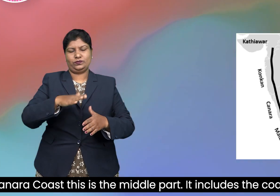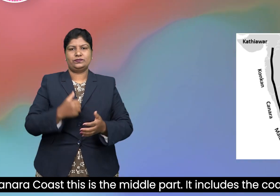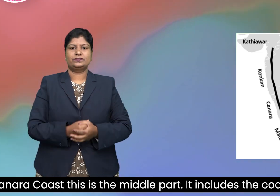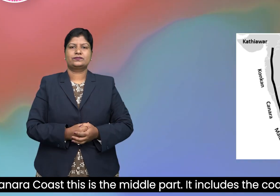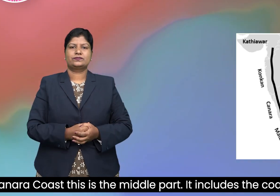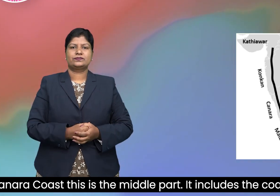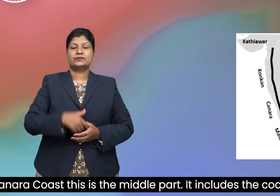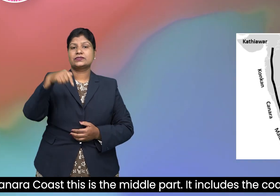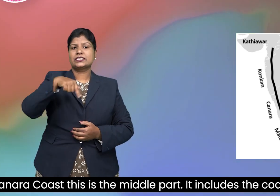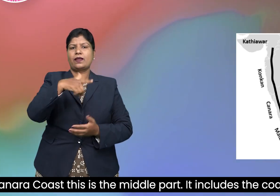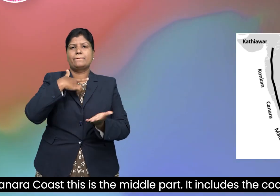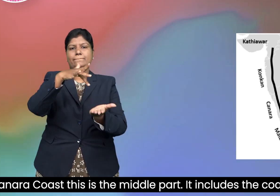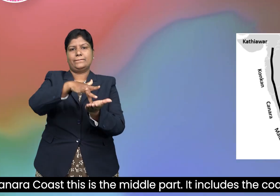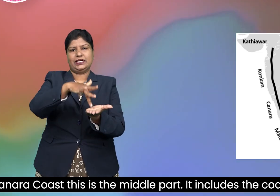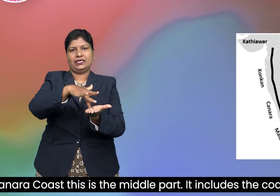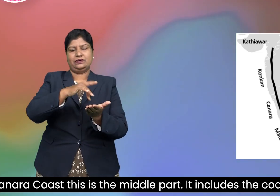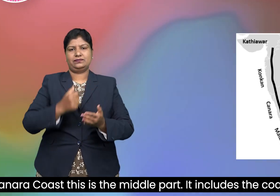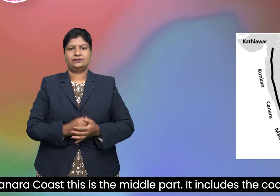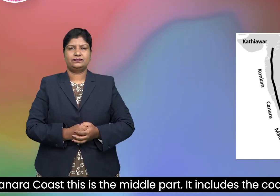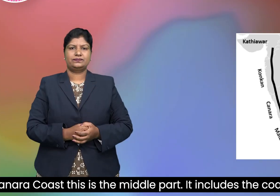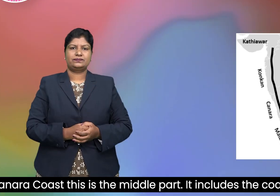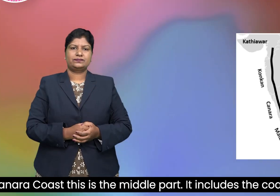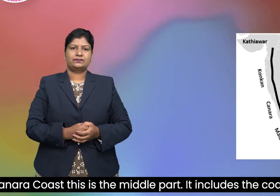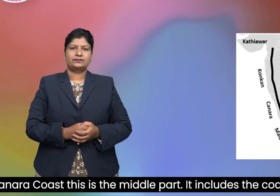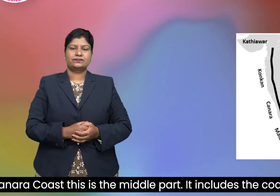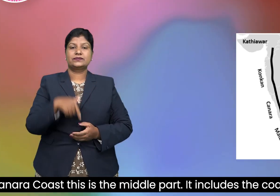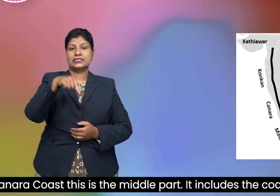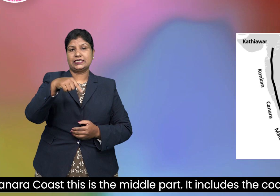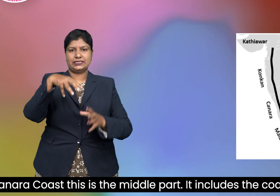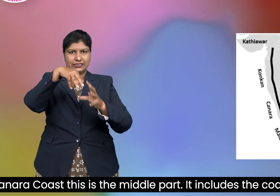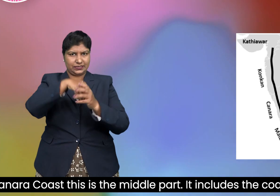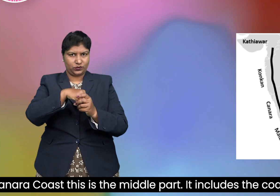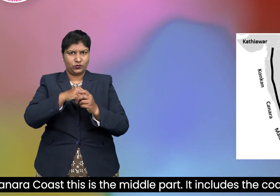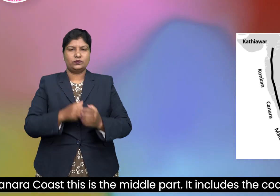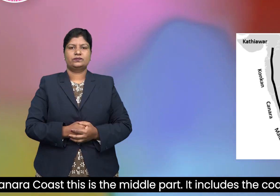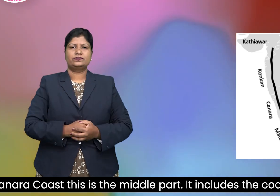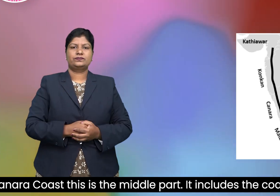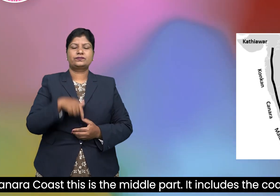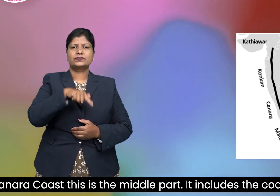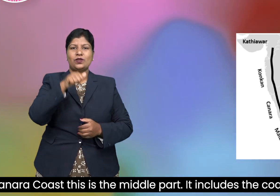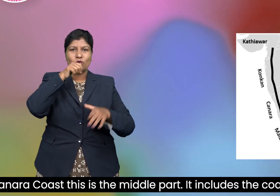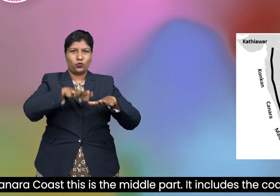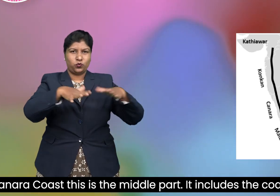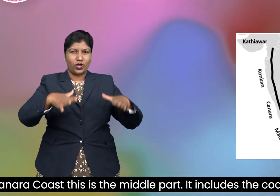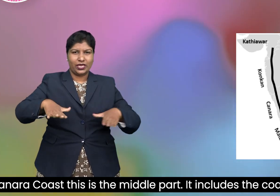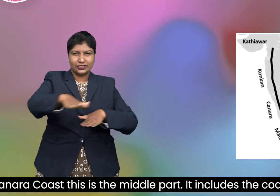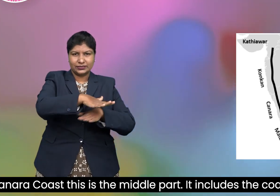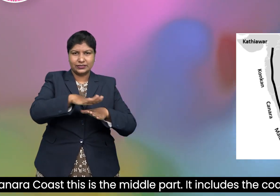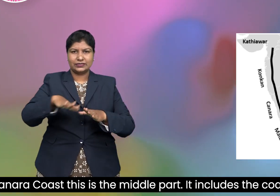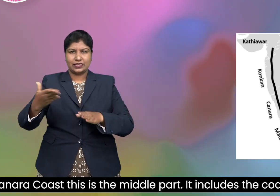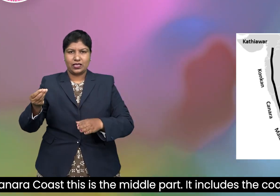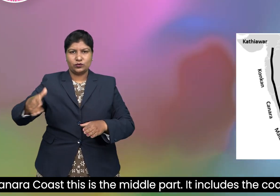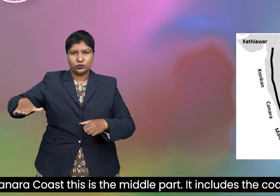this is the middle part it includes the coastal plains of Karnataka